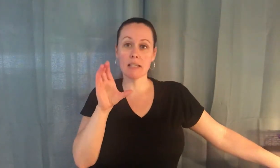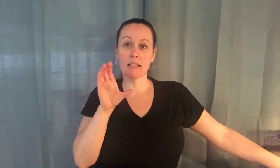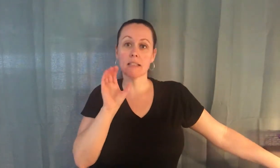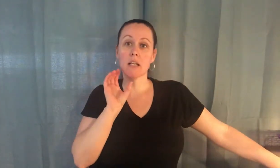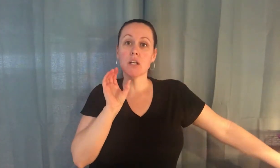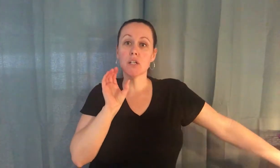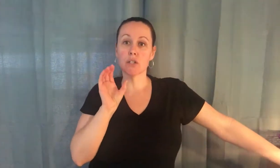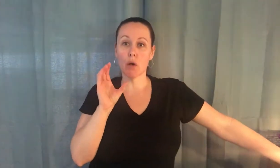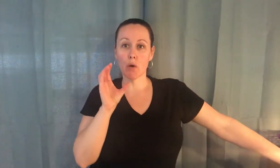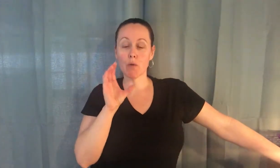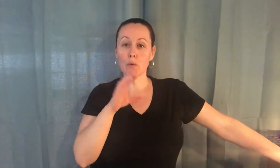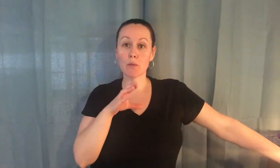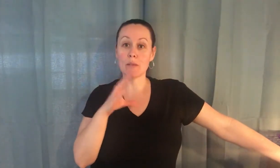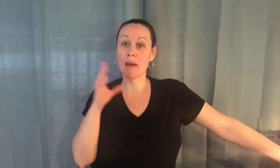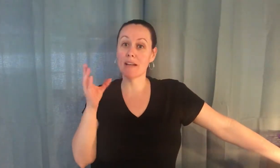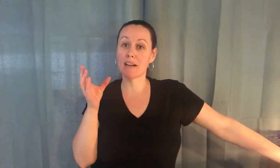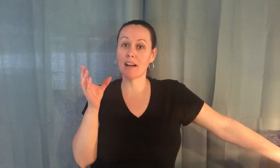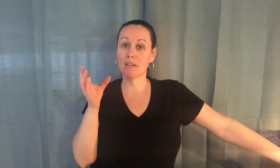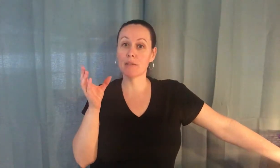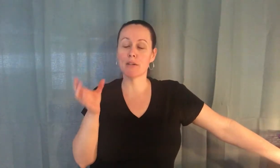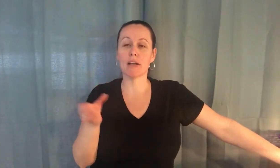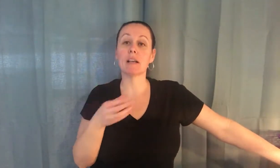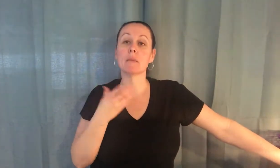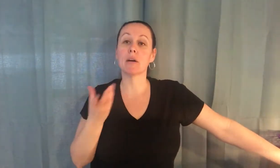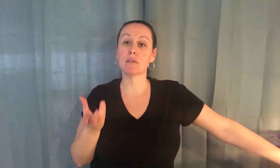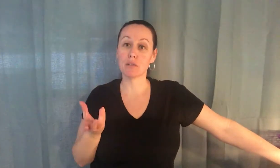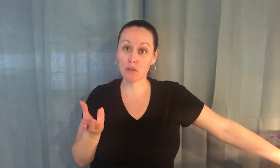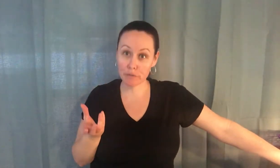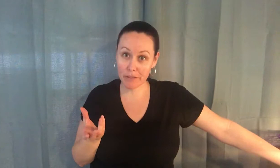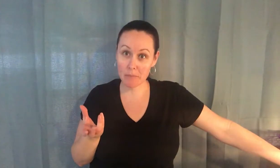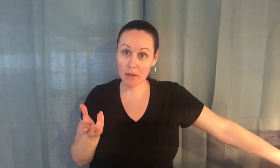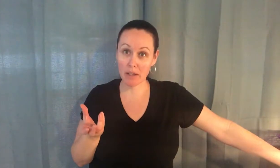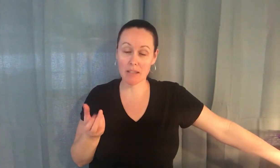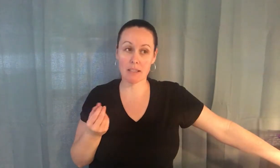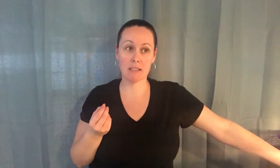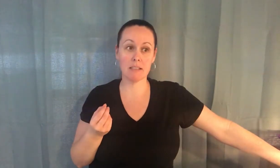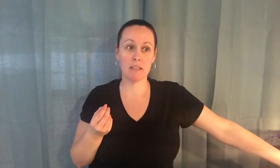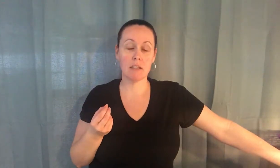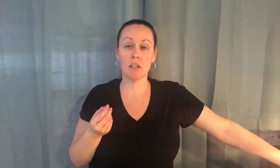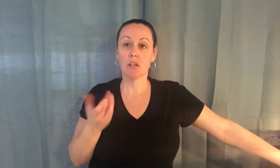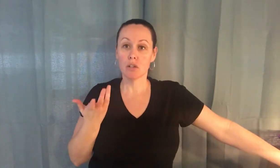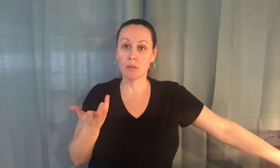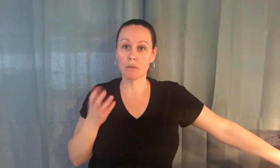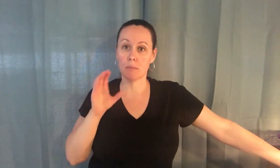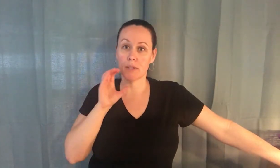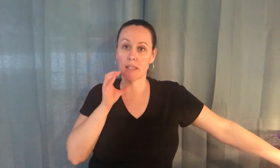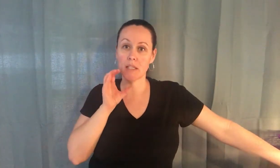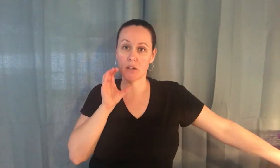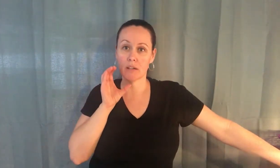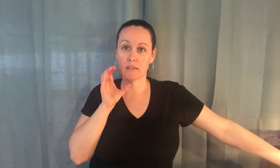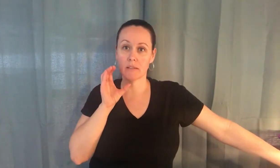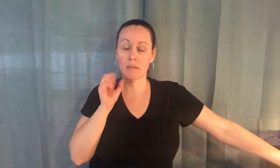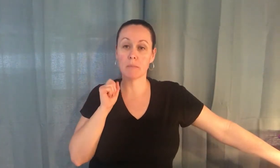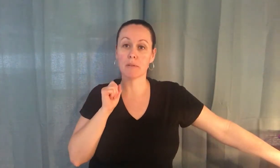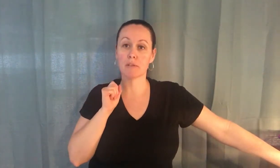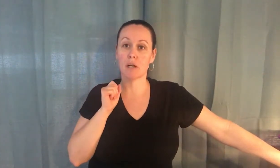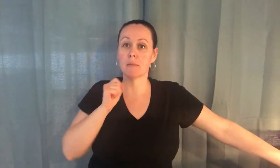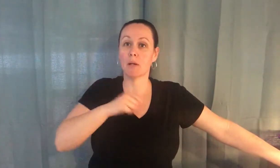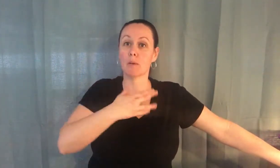Cousin. So depending on if you're talking about your female cousin, you would put it here. But if you're talking about your